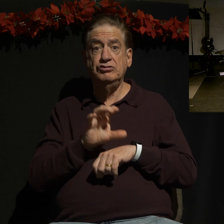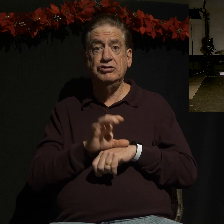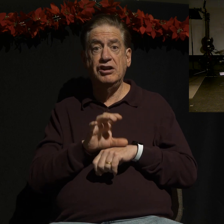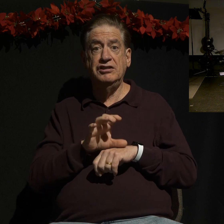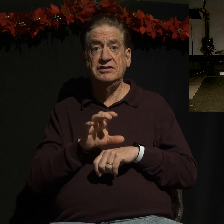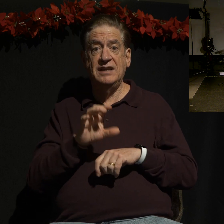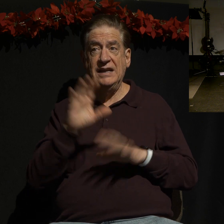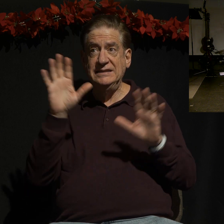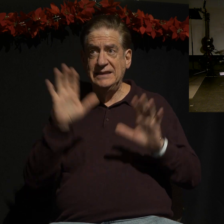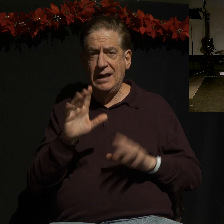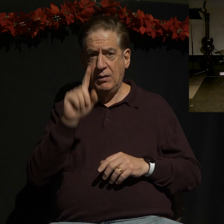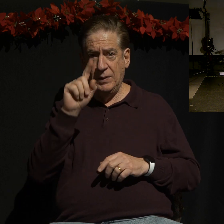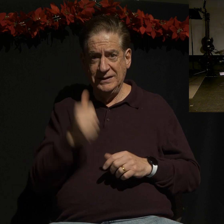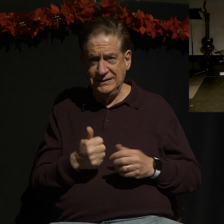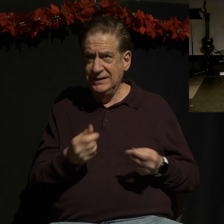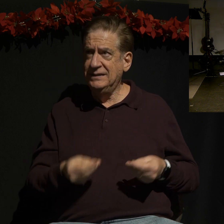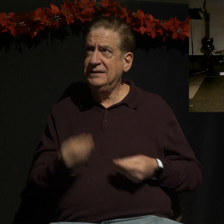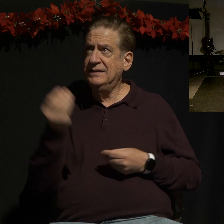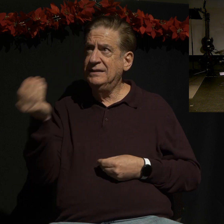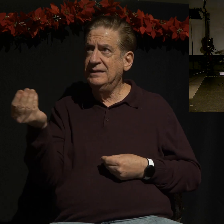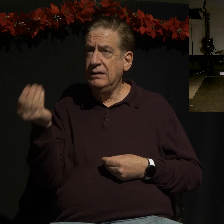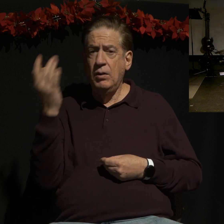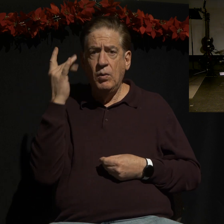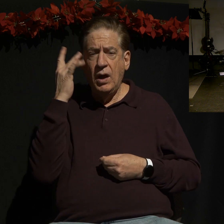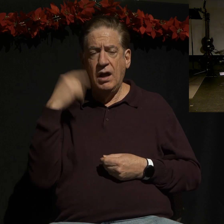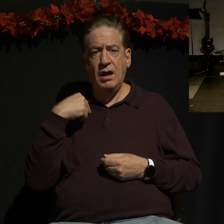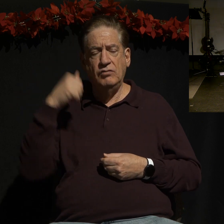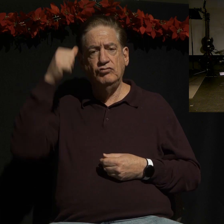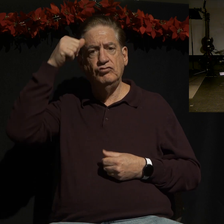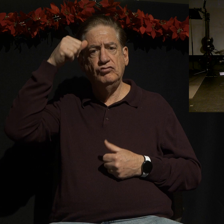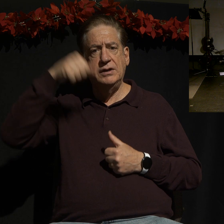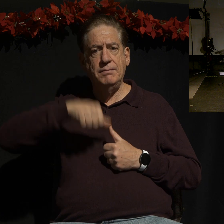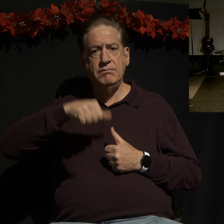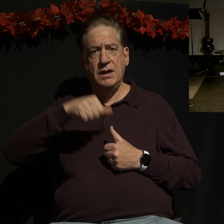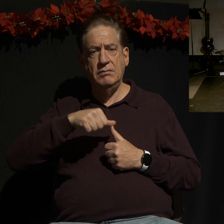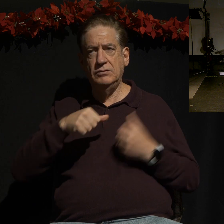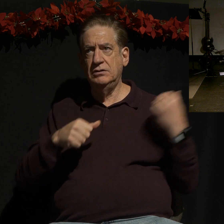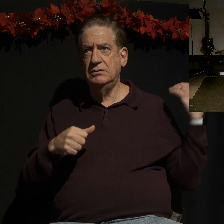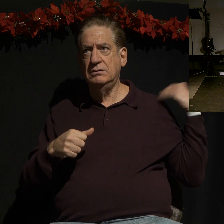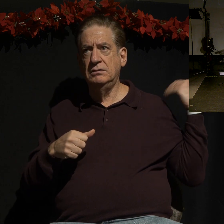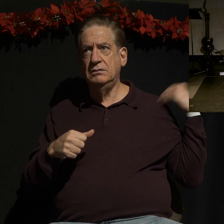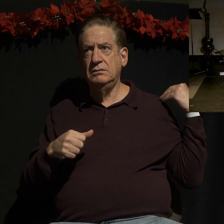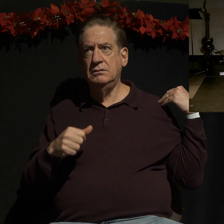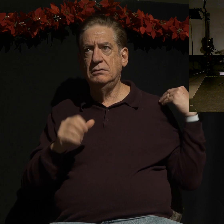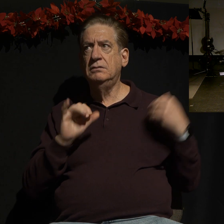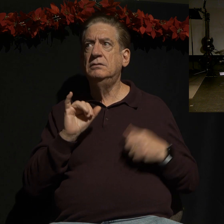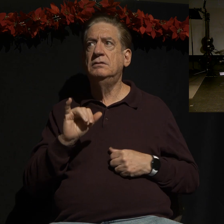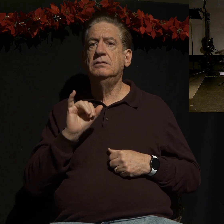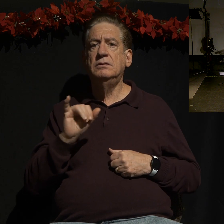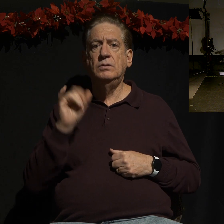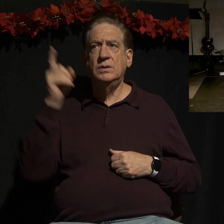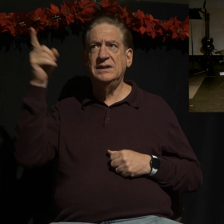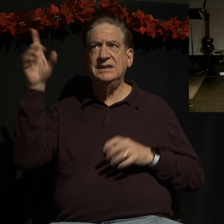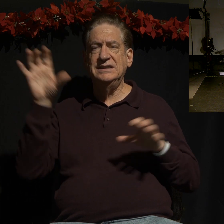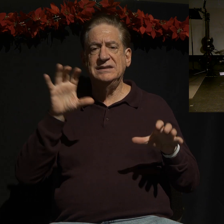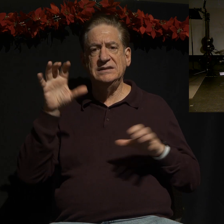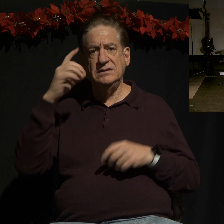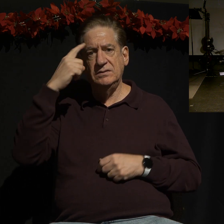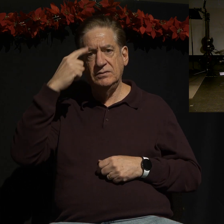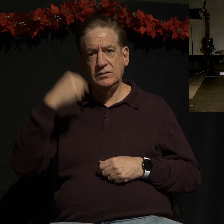our tithe check on the Sunday, it's so that I remember what He did for